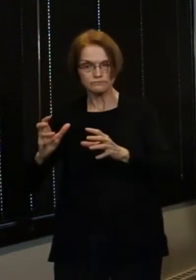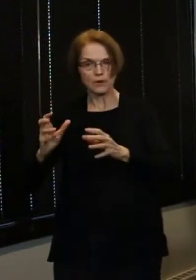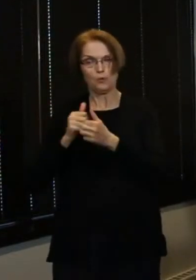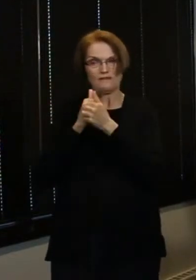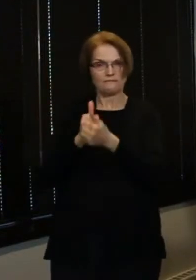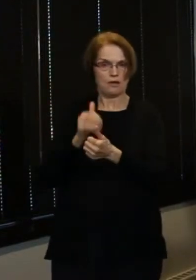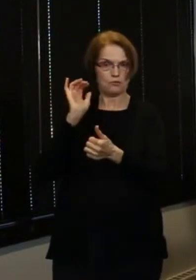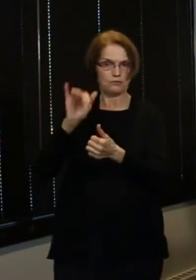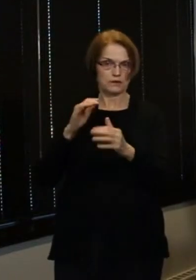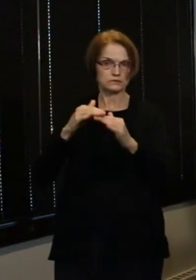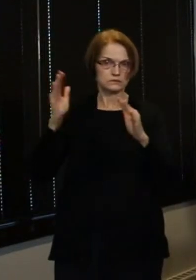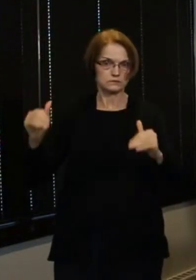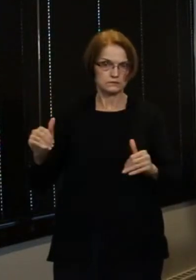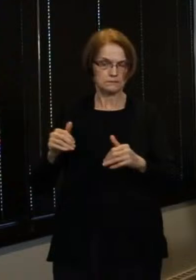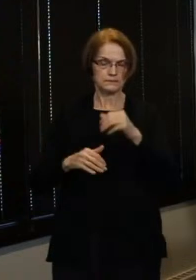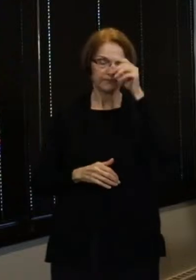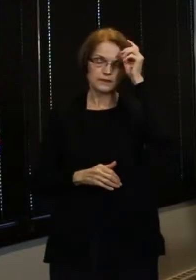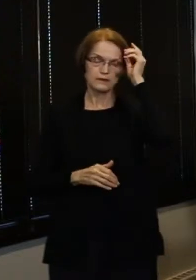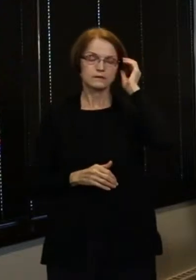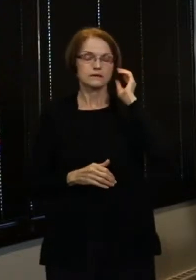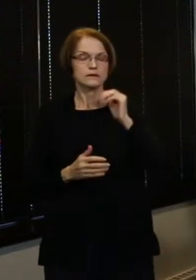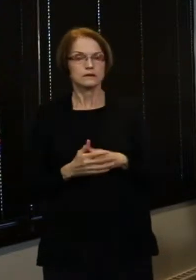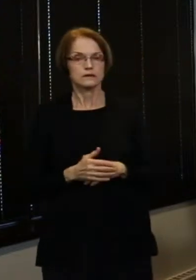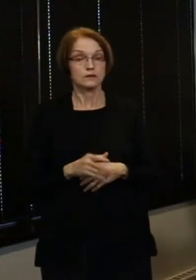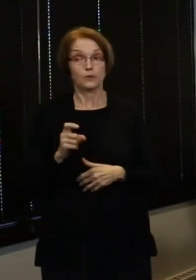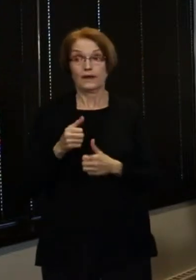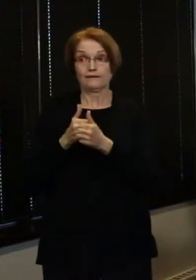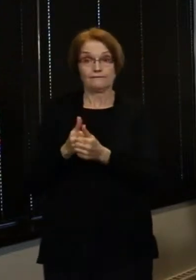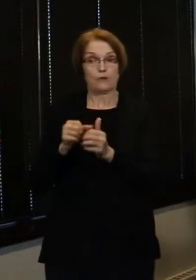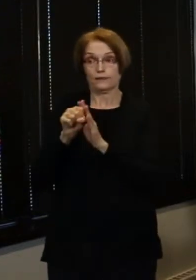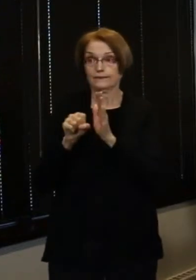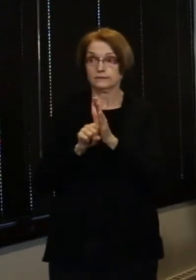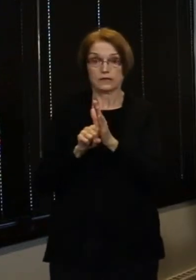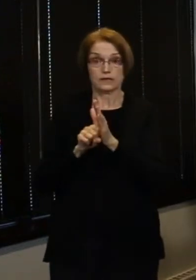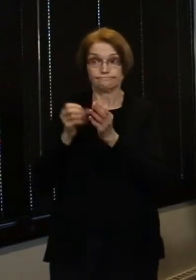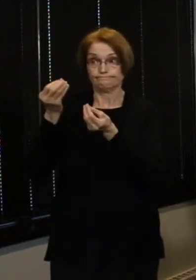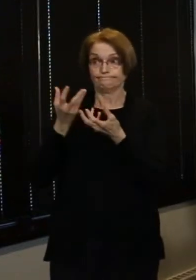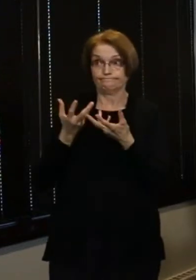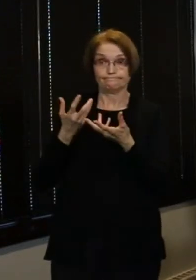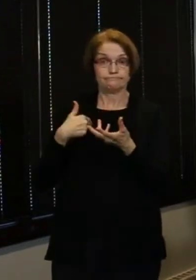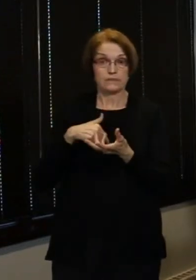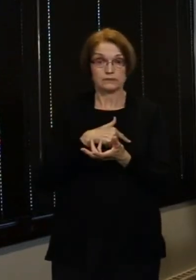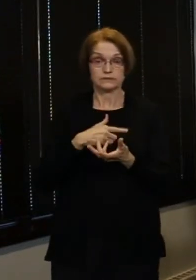system. So, we just have to follow what the state's guidance is on that.